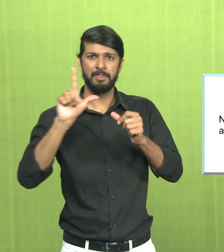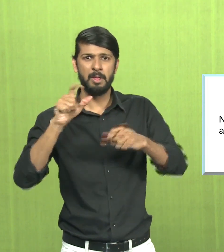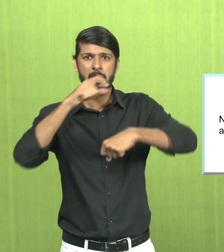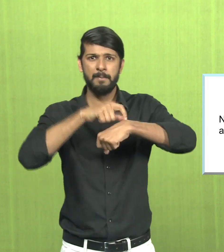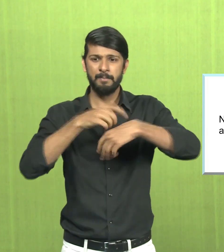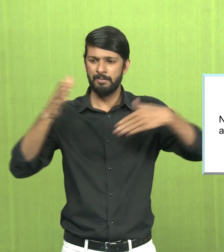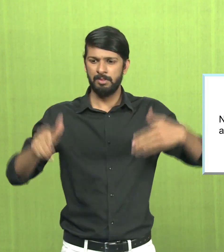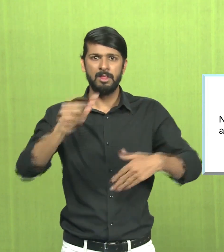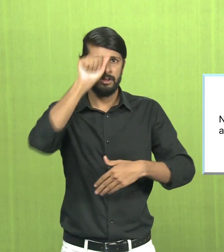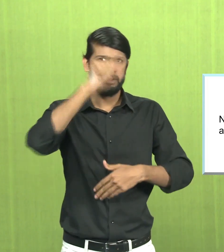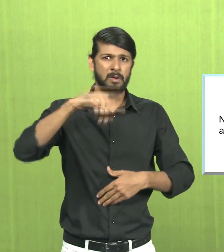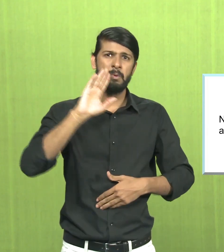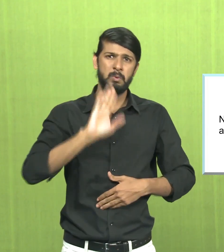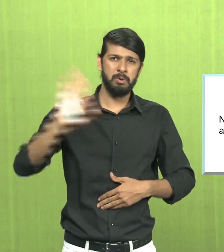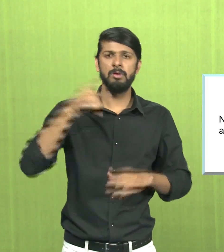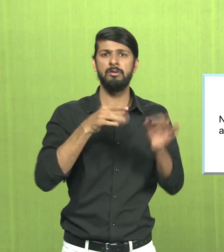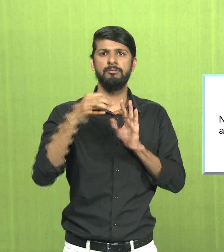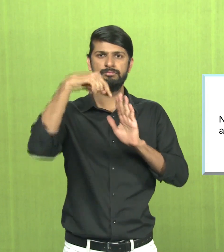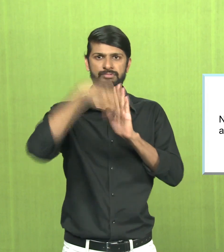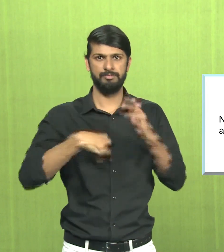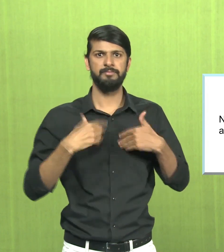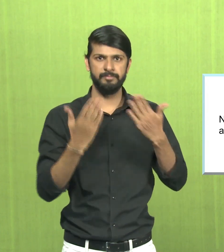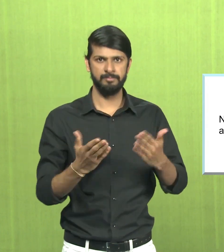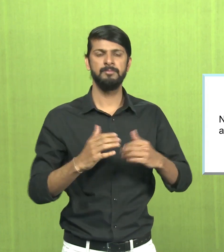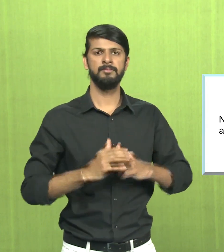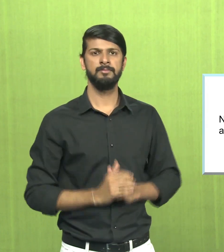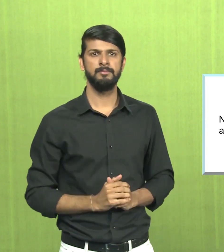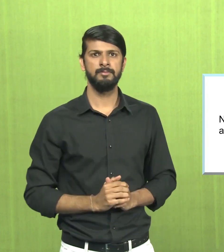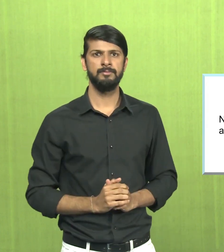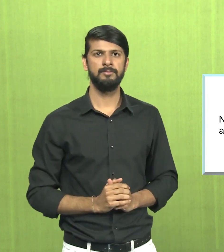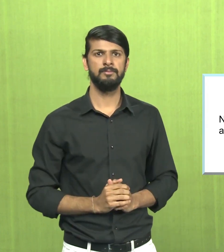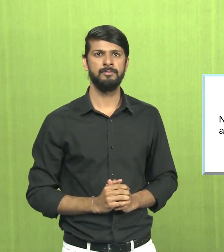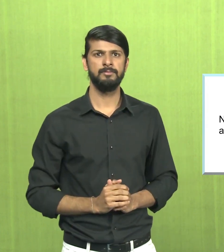Now, we will discuss the background about the medieval period in India.